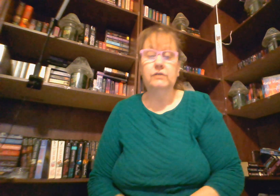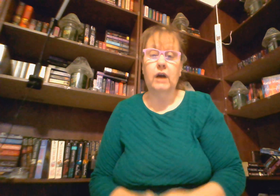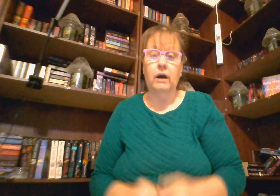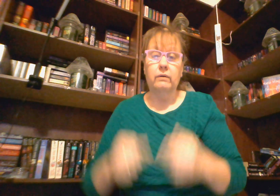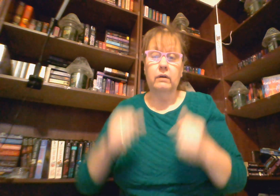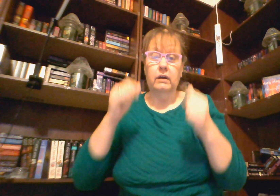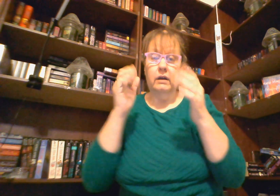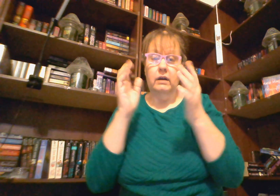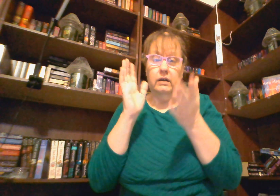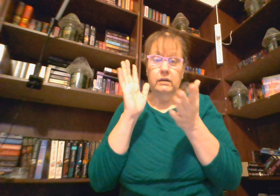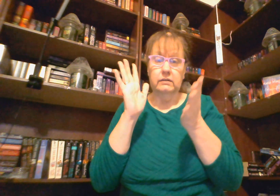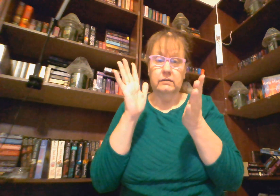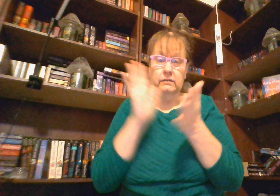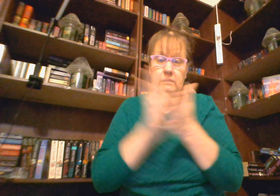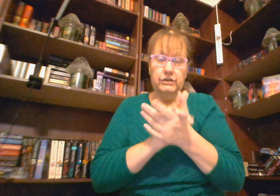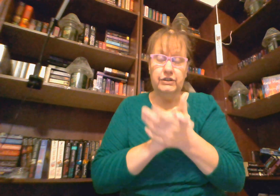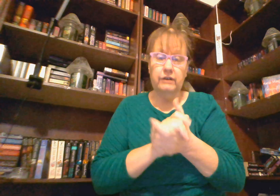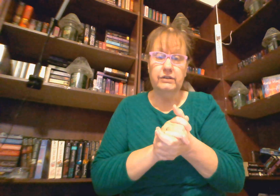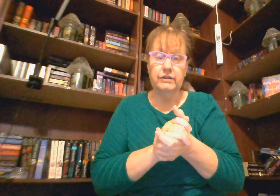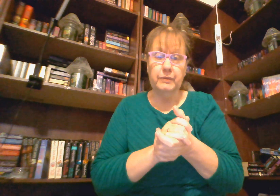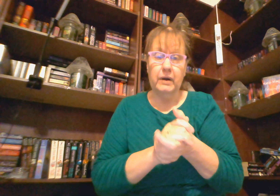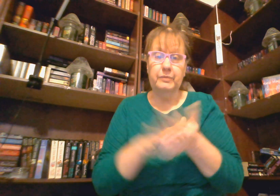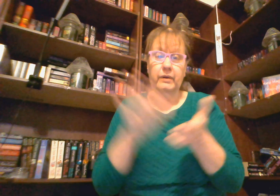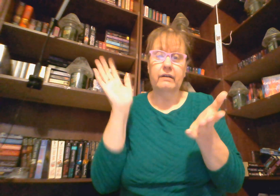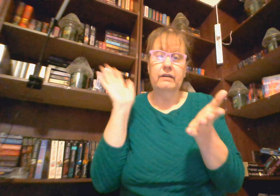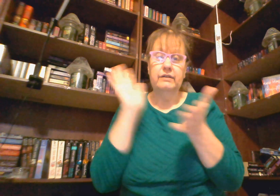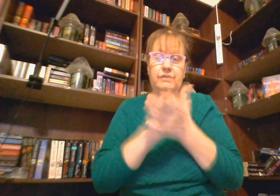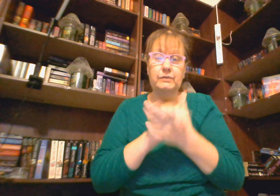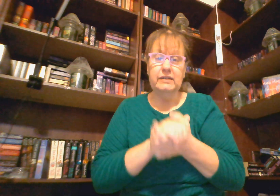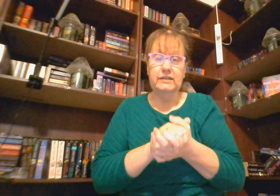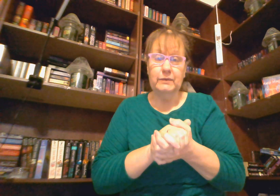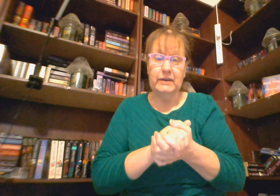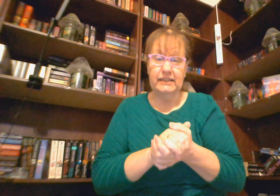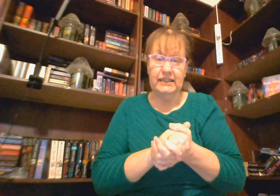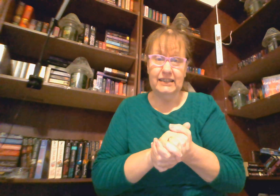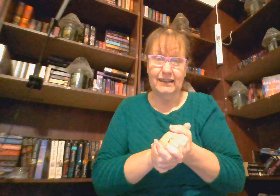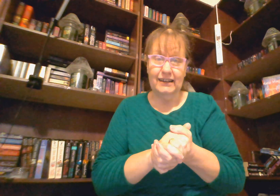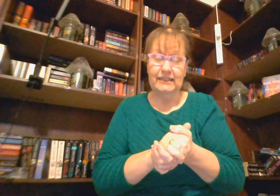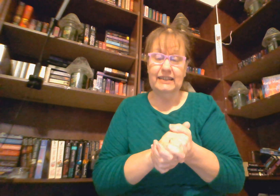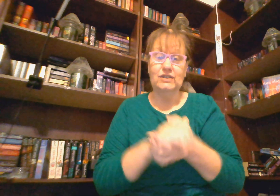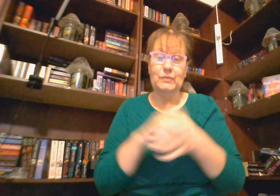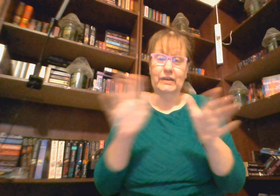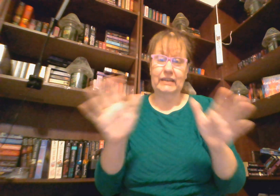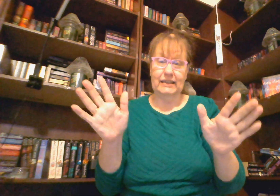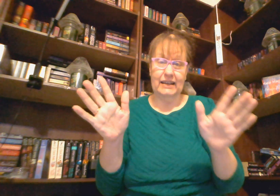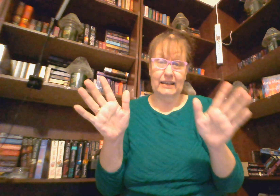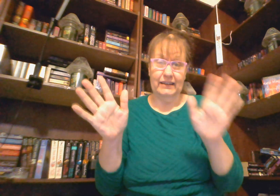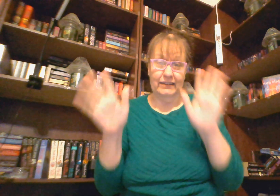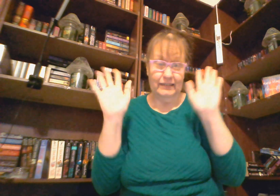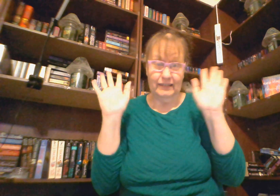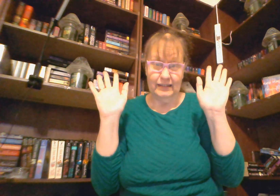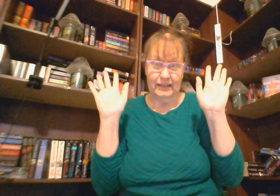So, she goes to the swamp bar, she wins the wet t-shirt contest, she barely gets out of there